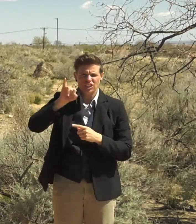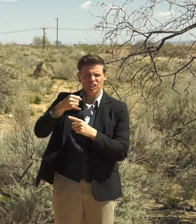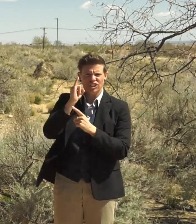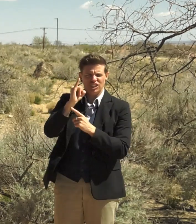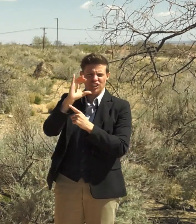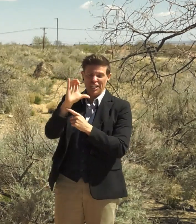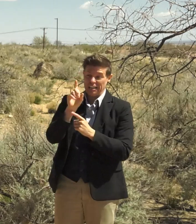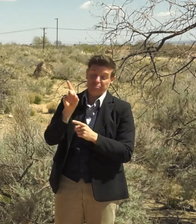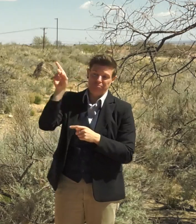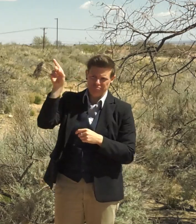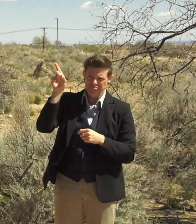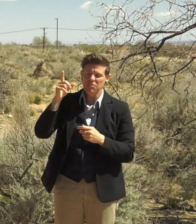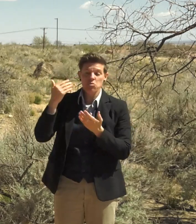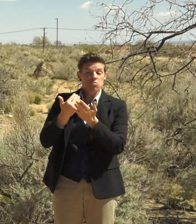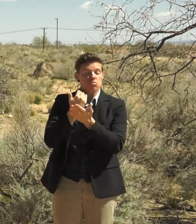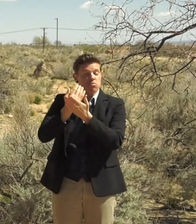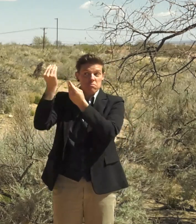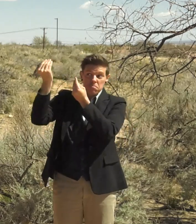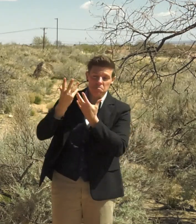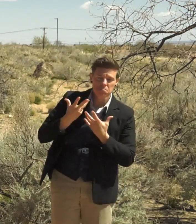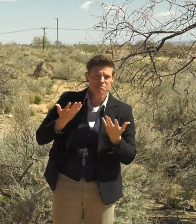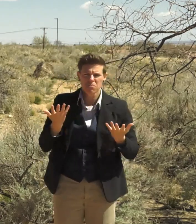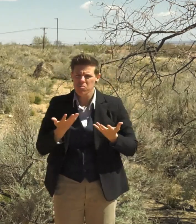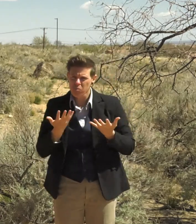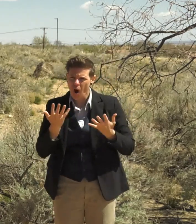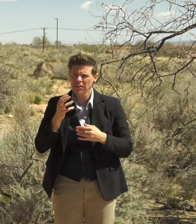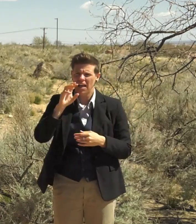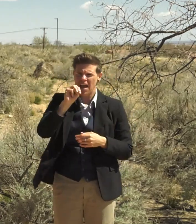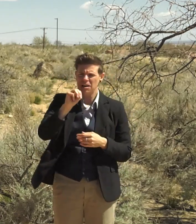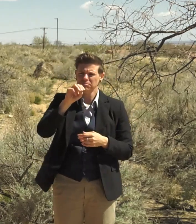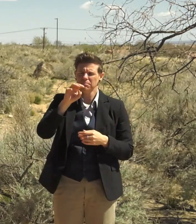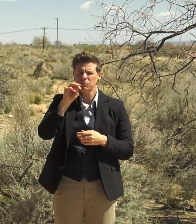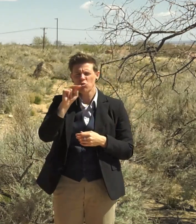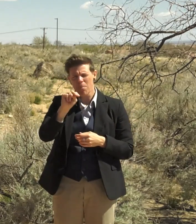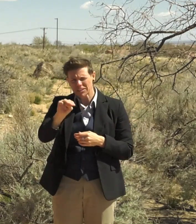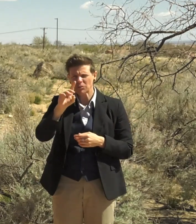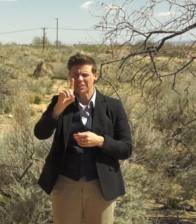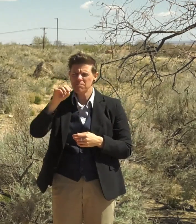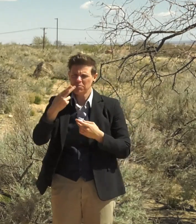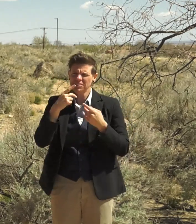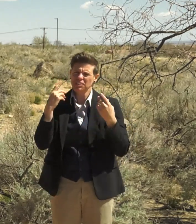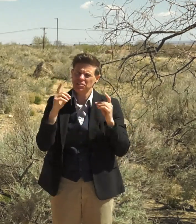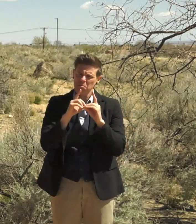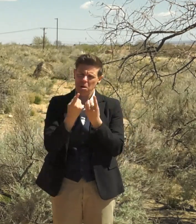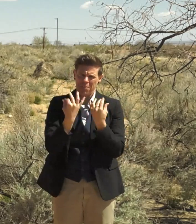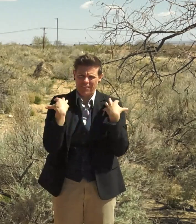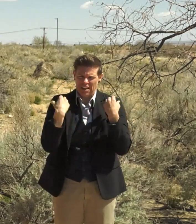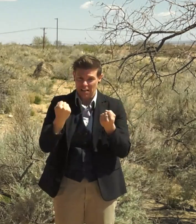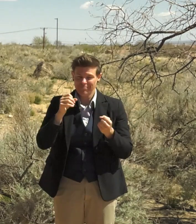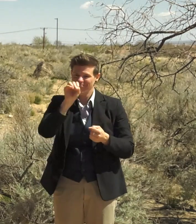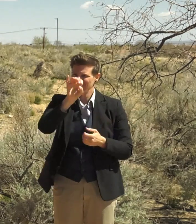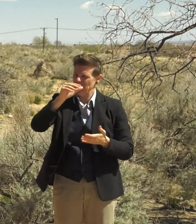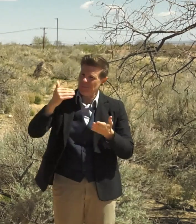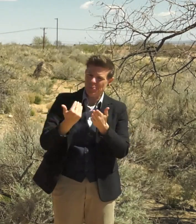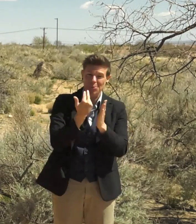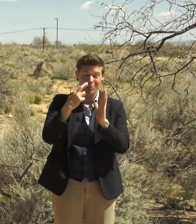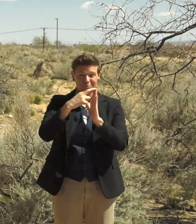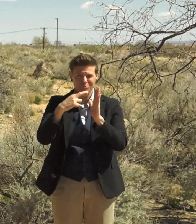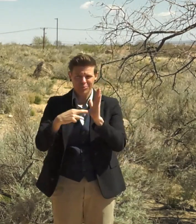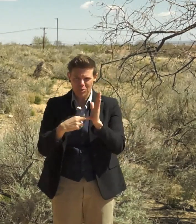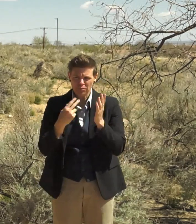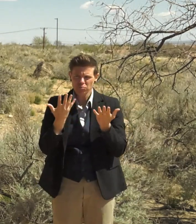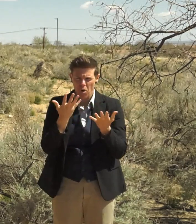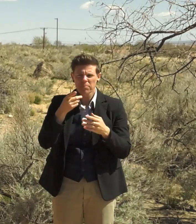First, NMDOH has released new guidelines for healthcare personnel returning from travel outside New Mexico.